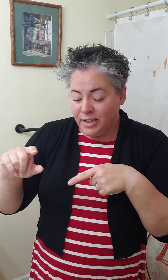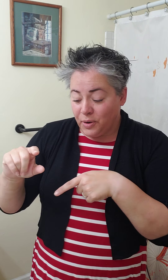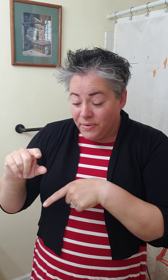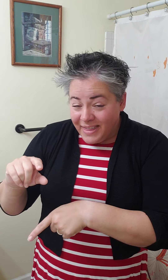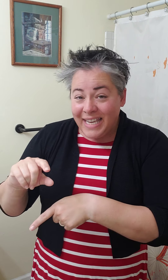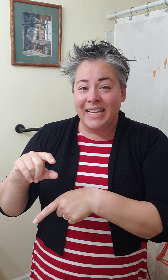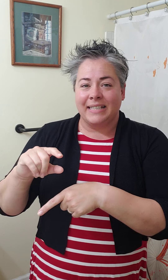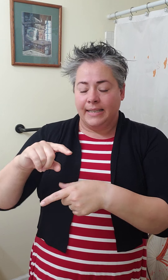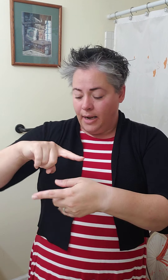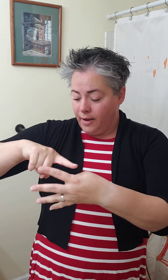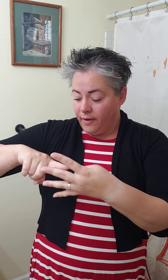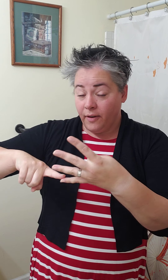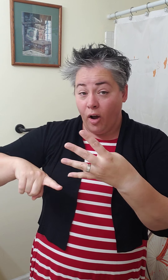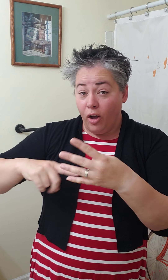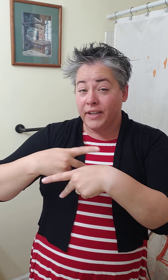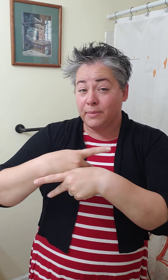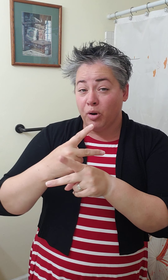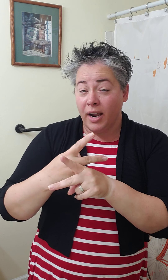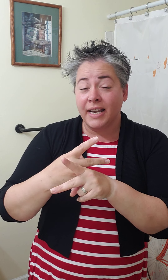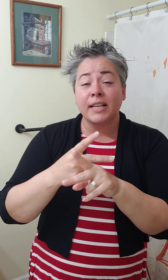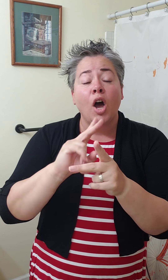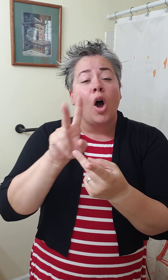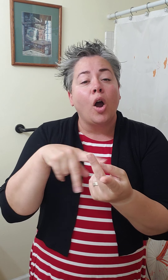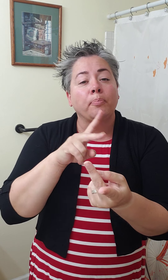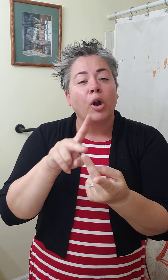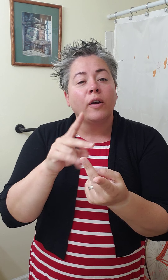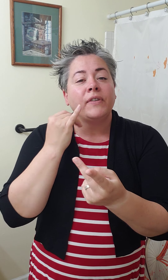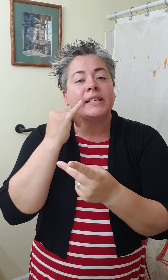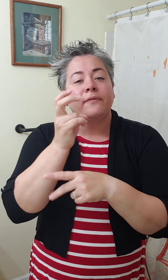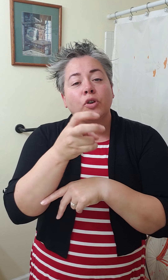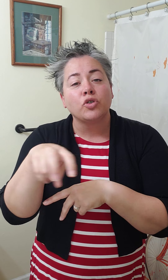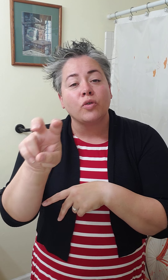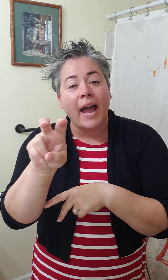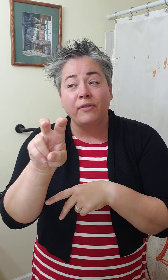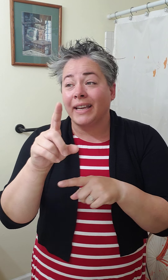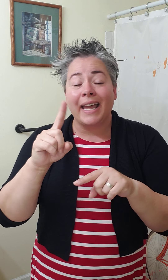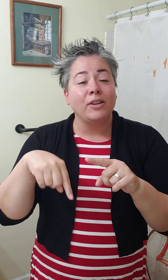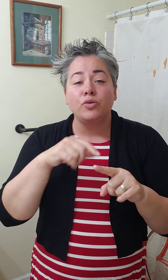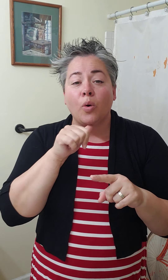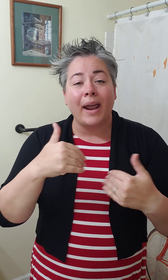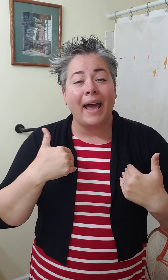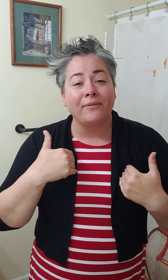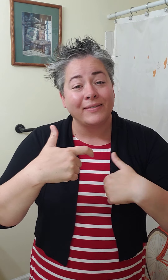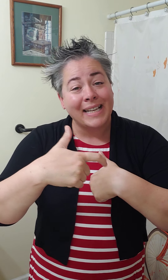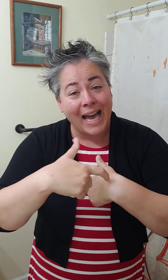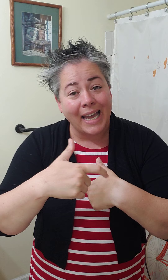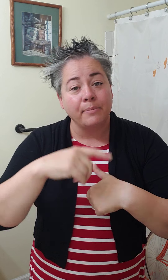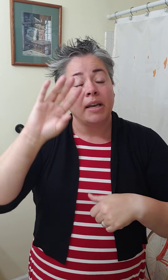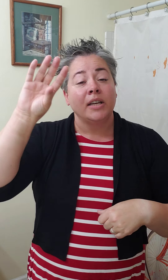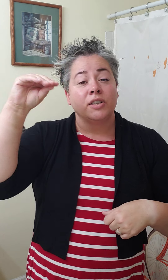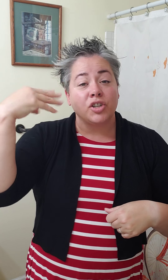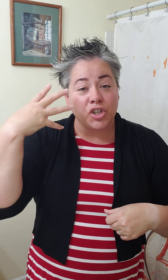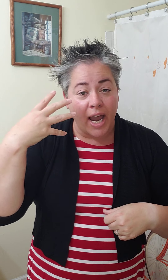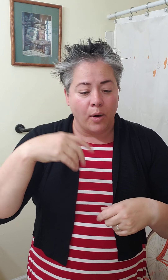So all these products are perfect if you're traveling and you don't have time to